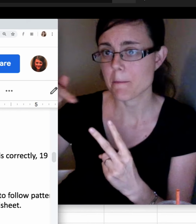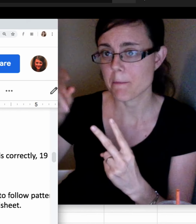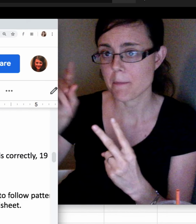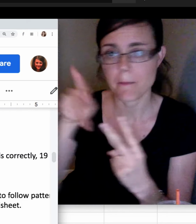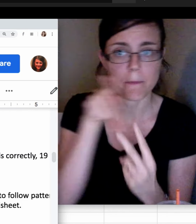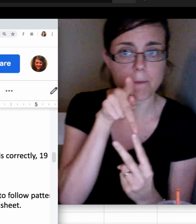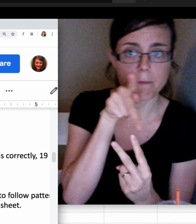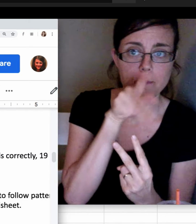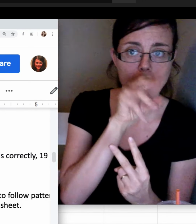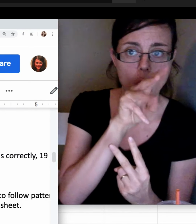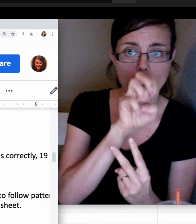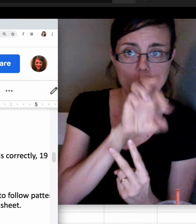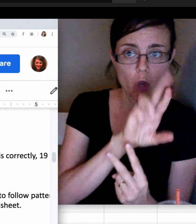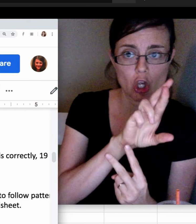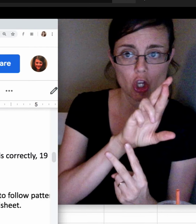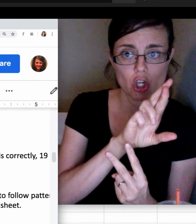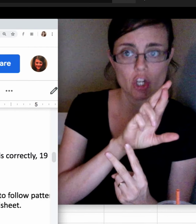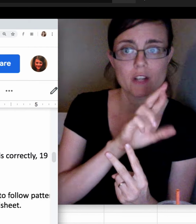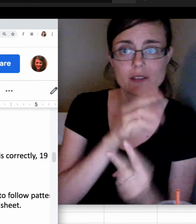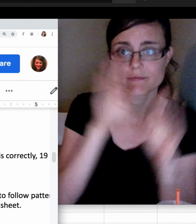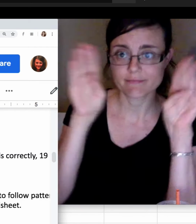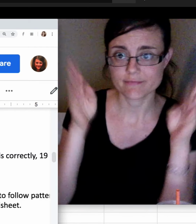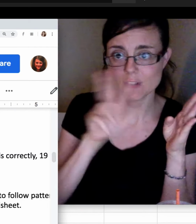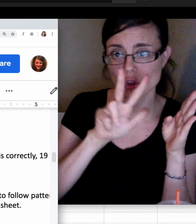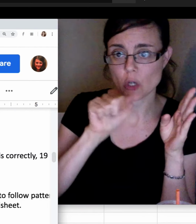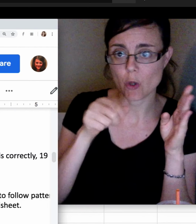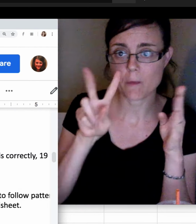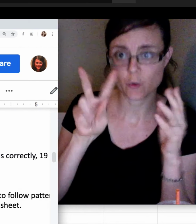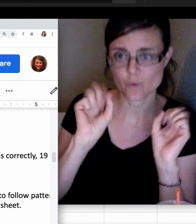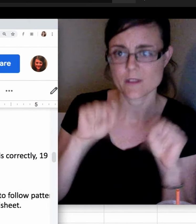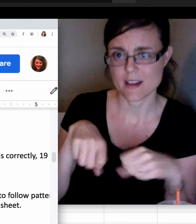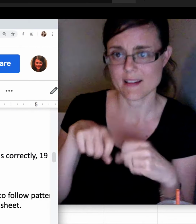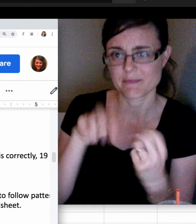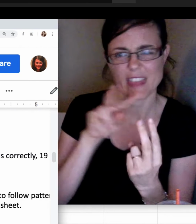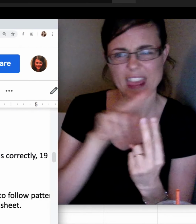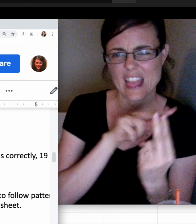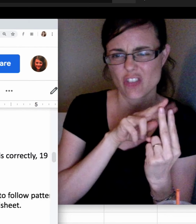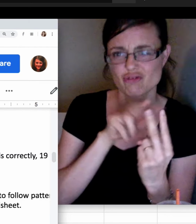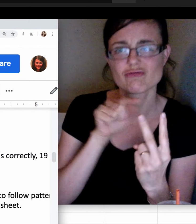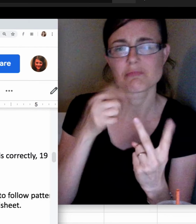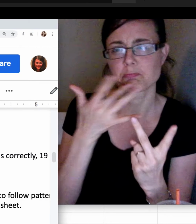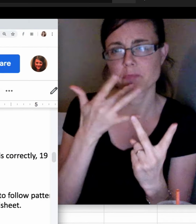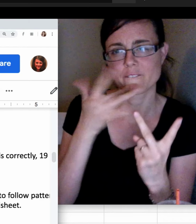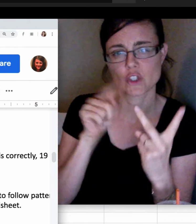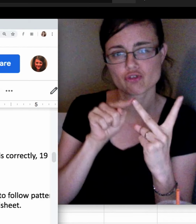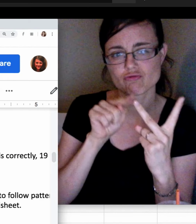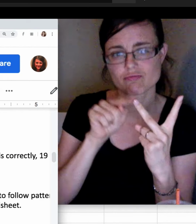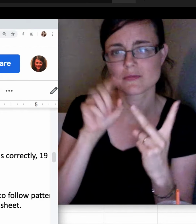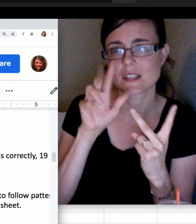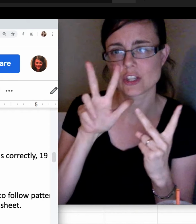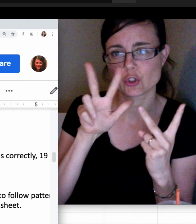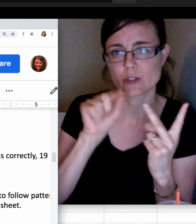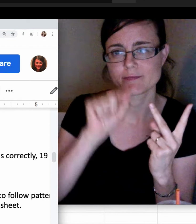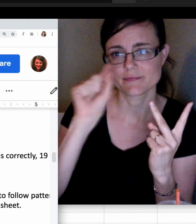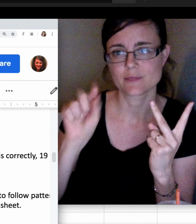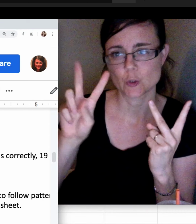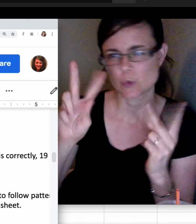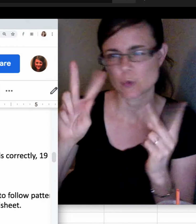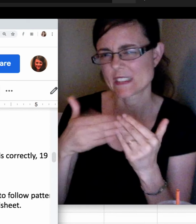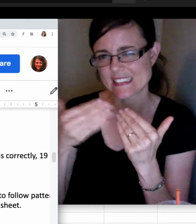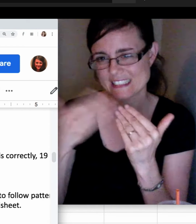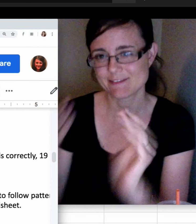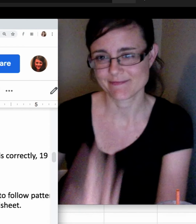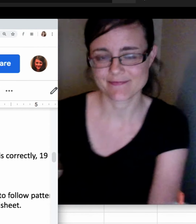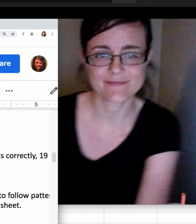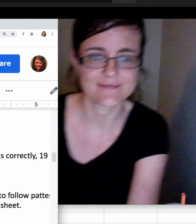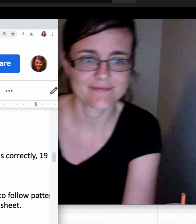use this approach, which is power parentheses 3 comma 2. I prefer